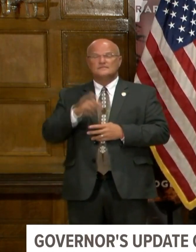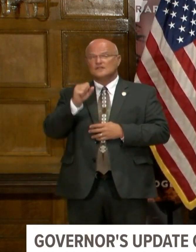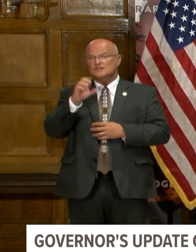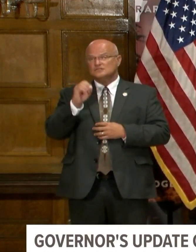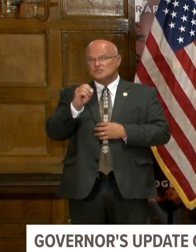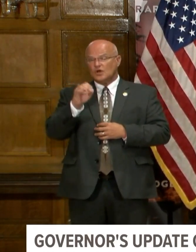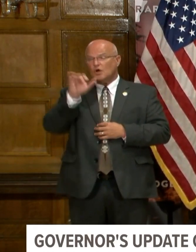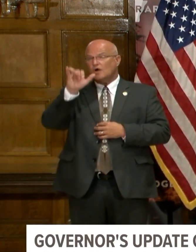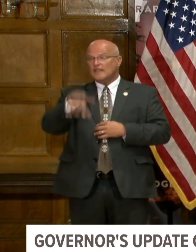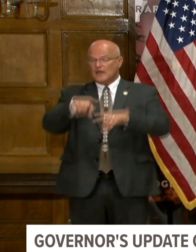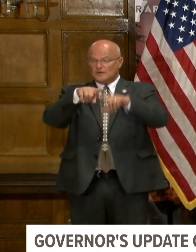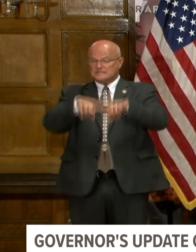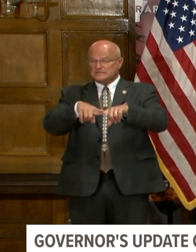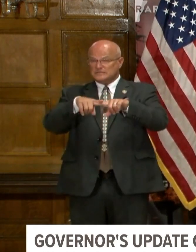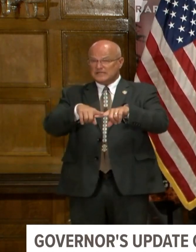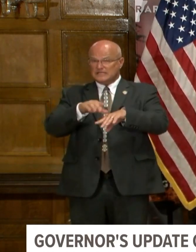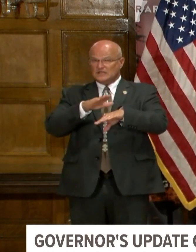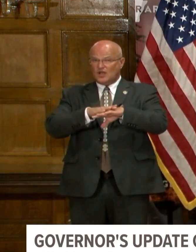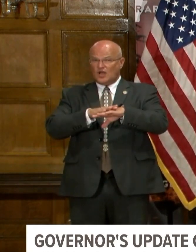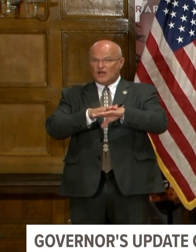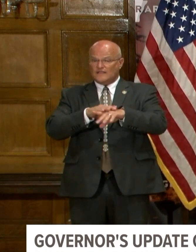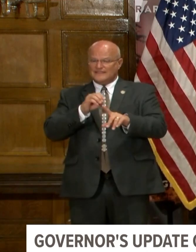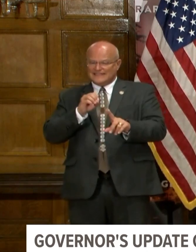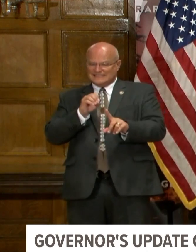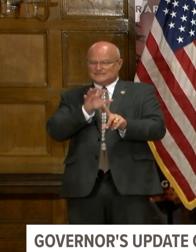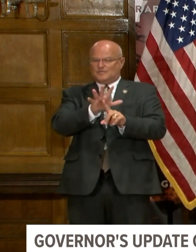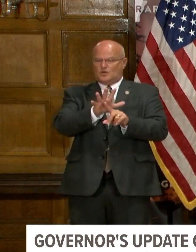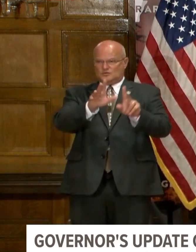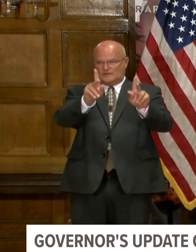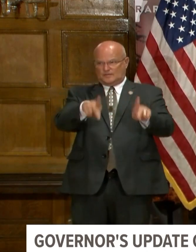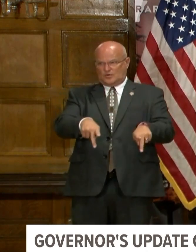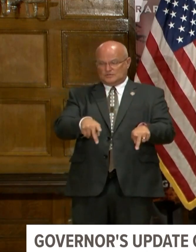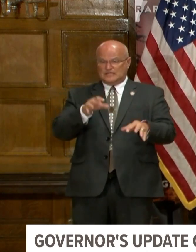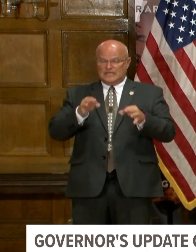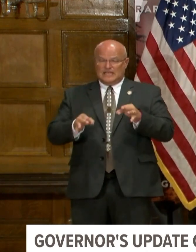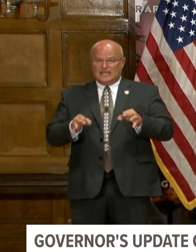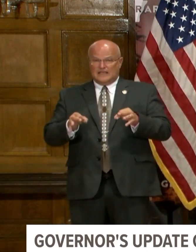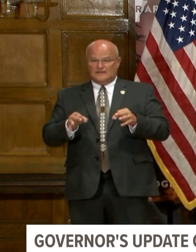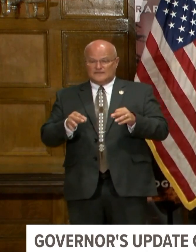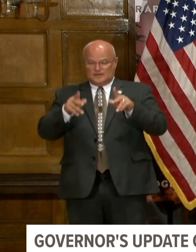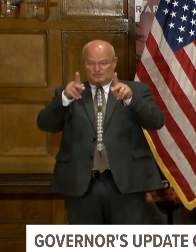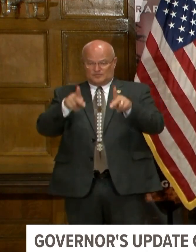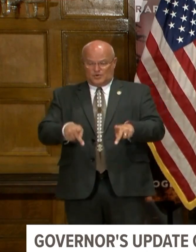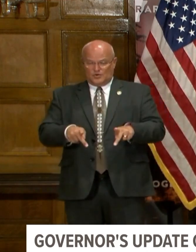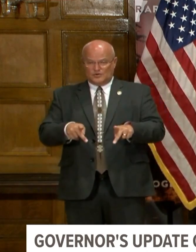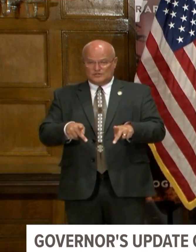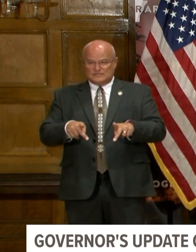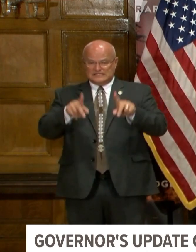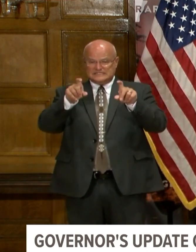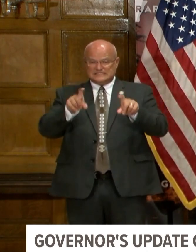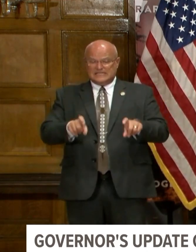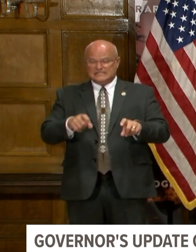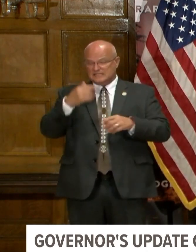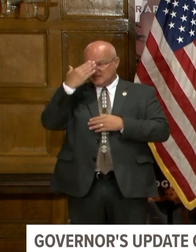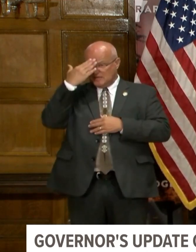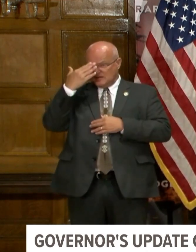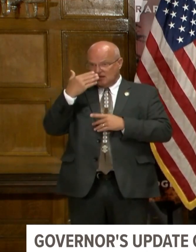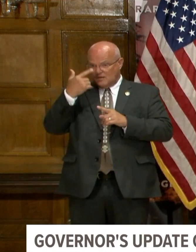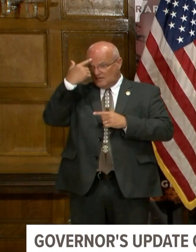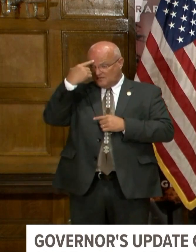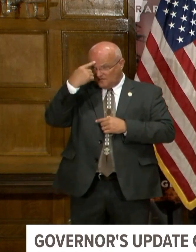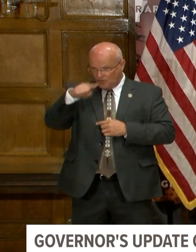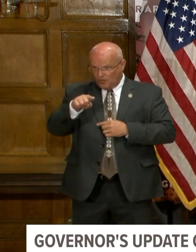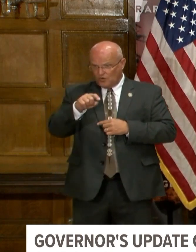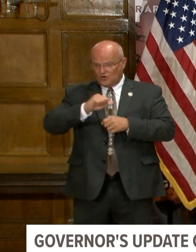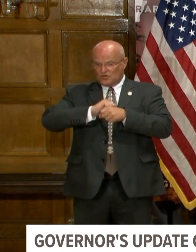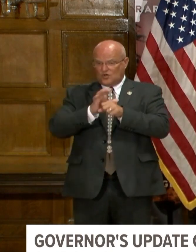So that will depend on the exposure of the individual. So if the individual is being tested for